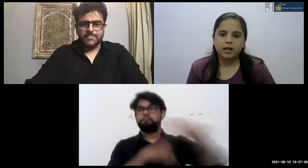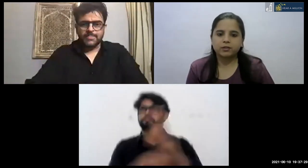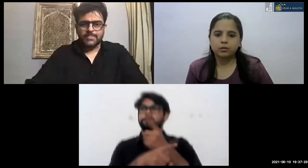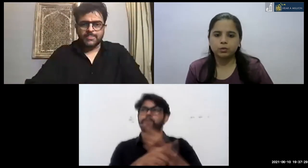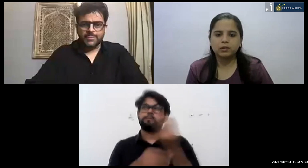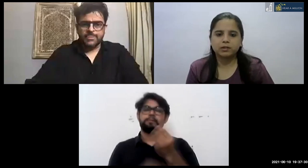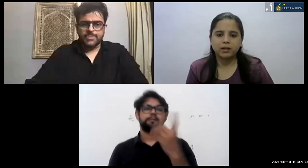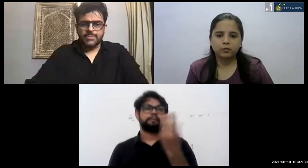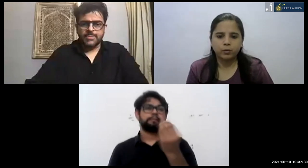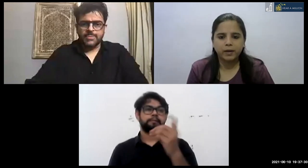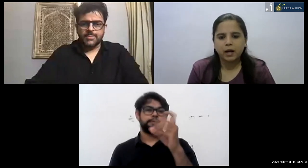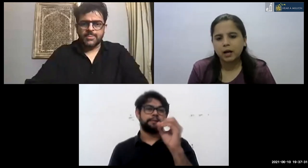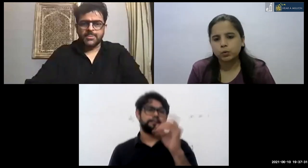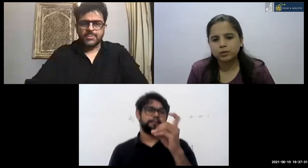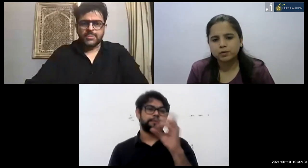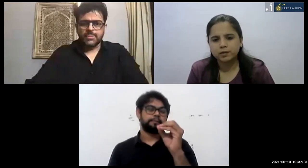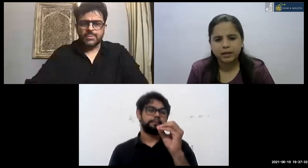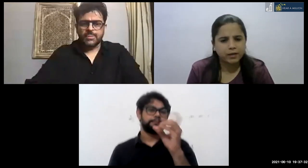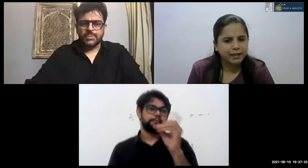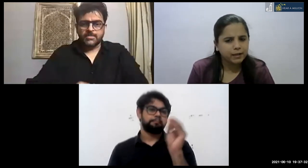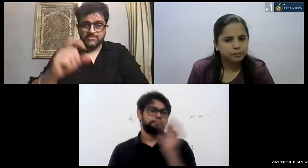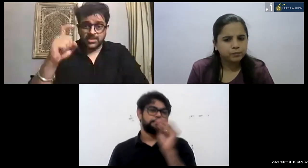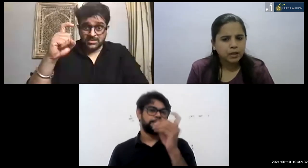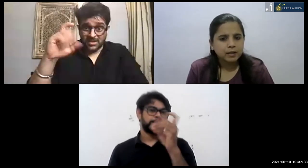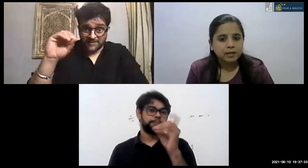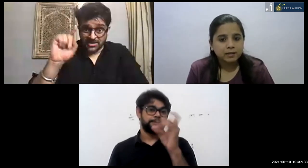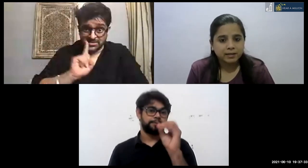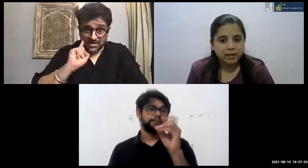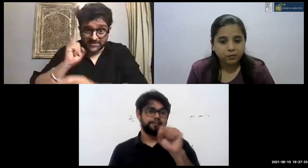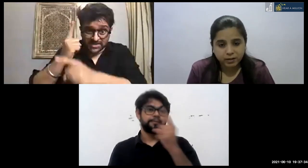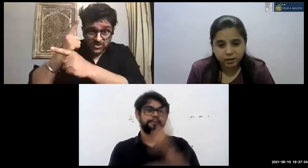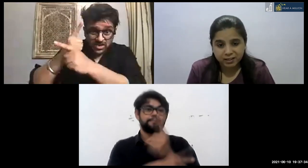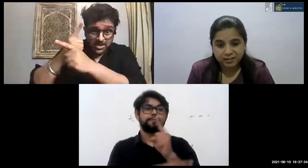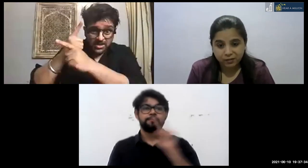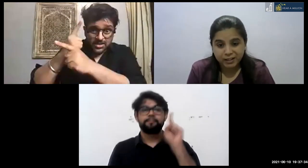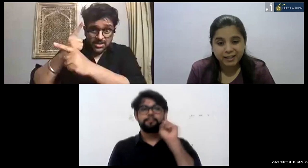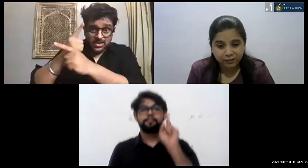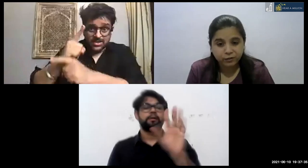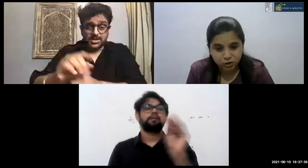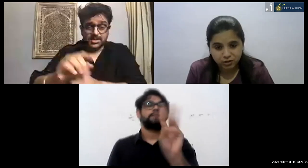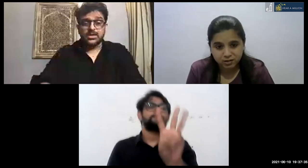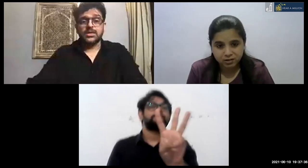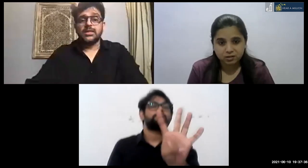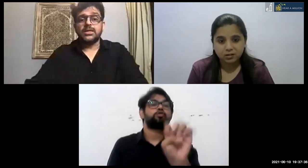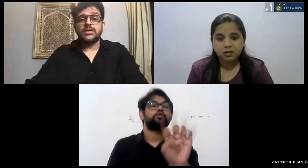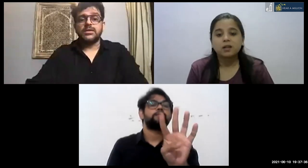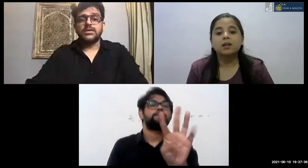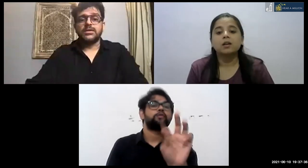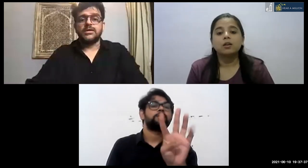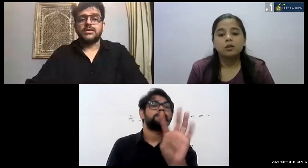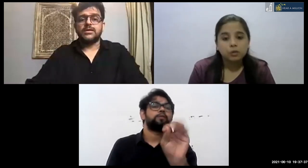So in our school, there would be around 70. What you said, 70 deaf teachers?